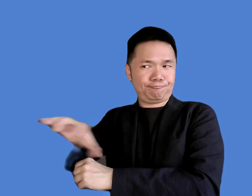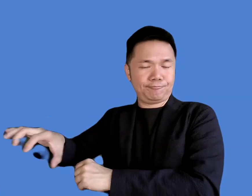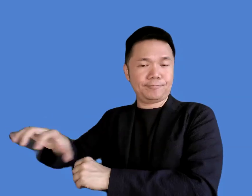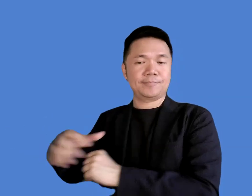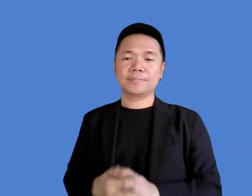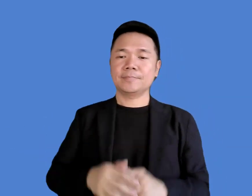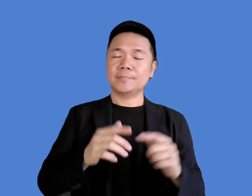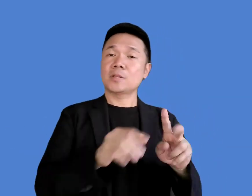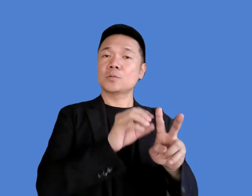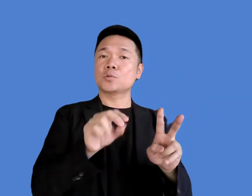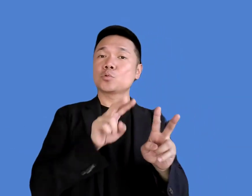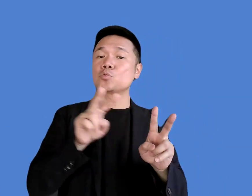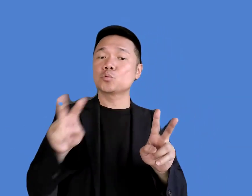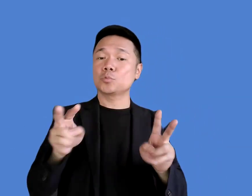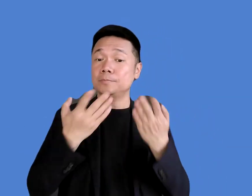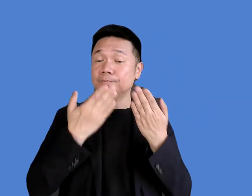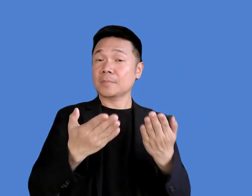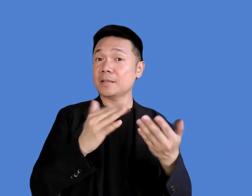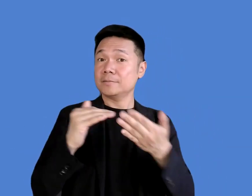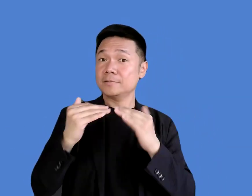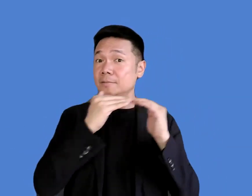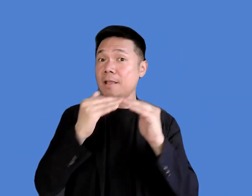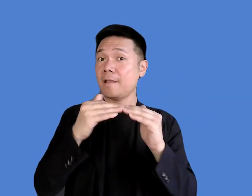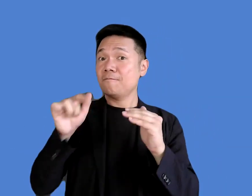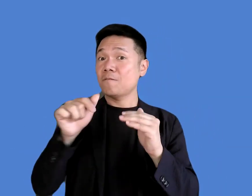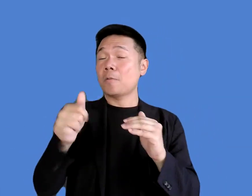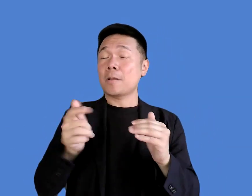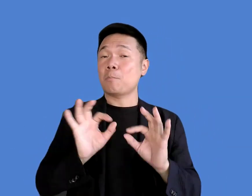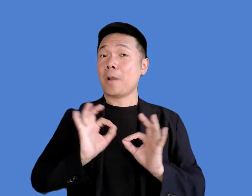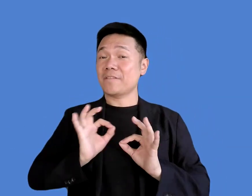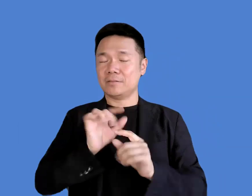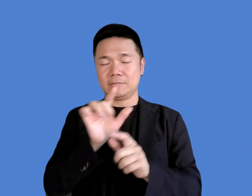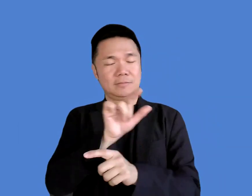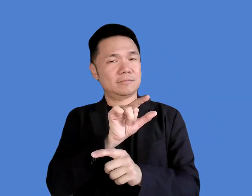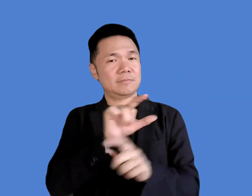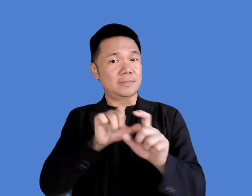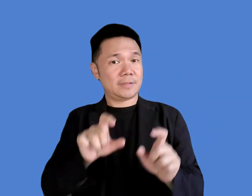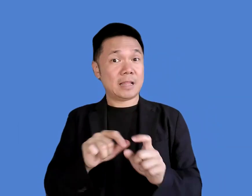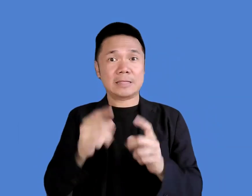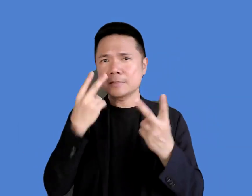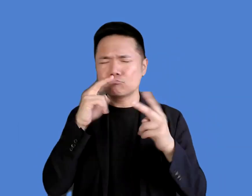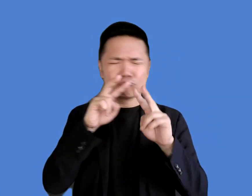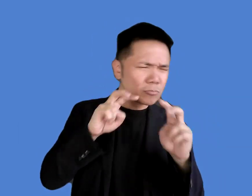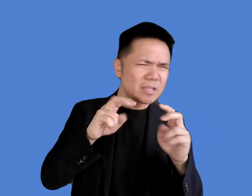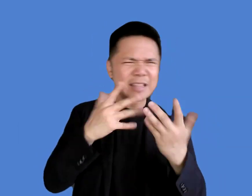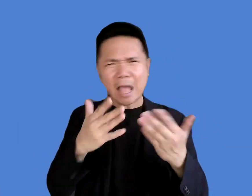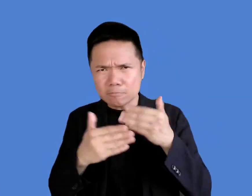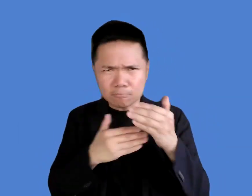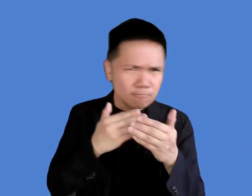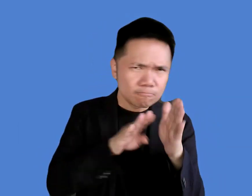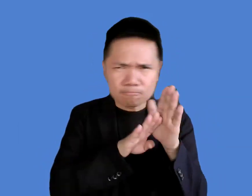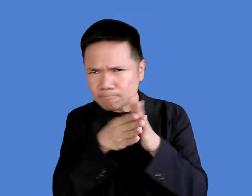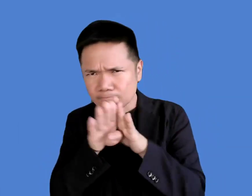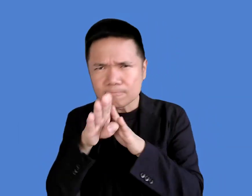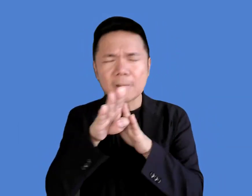and Opportunities to Drive Gender Equality in the Private Sector report, which looked at the current trends, the gaps, what more needed